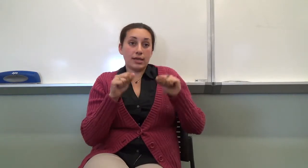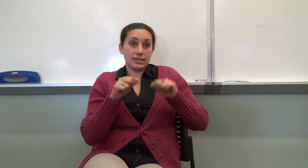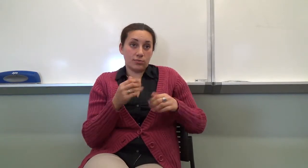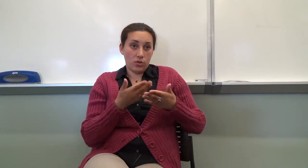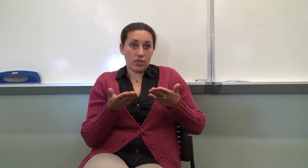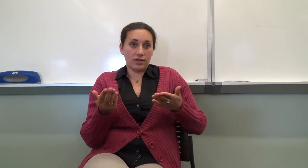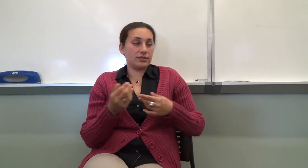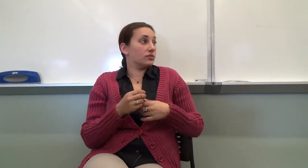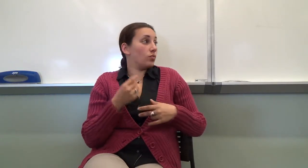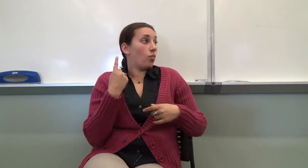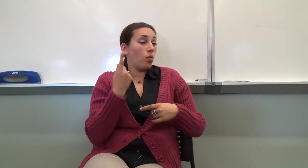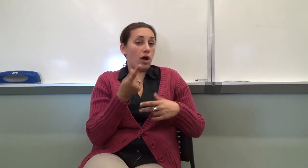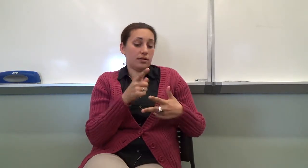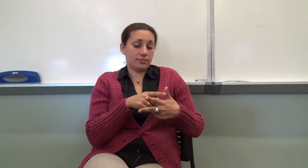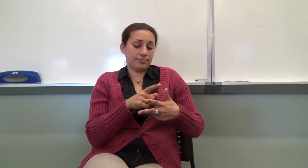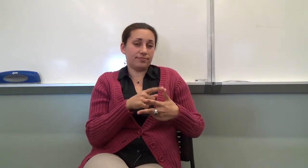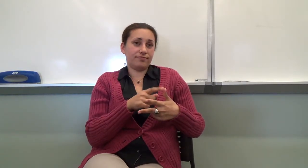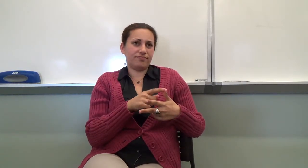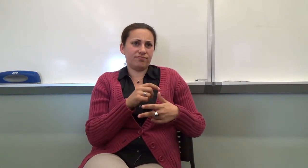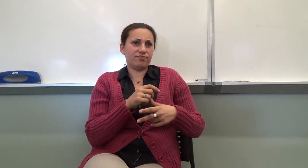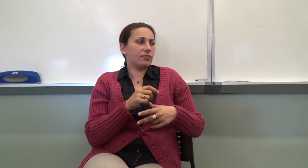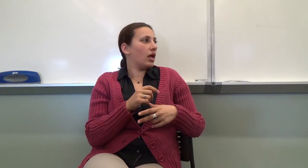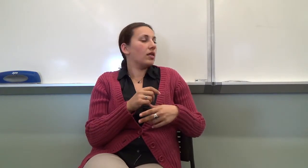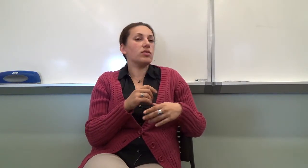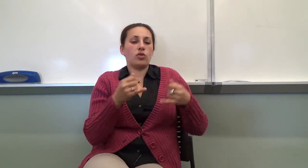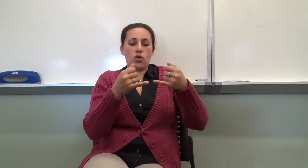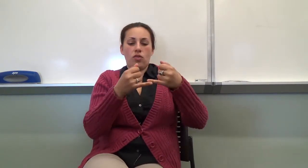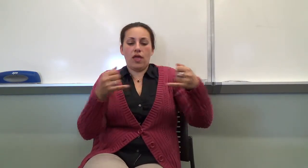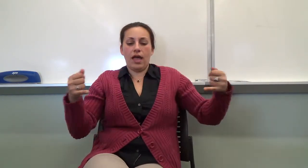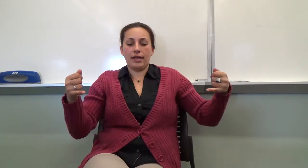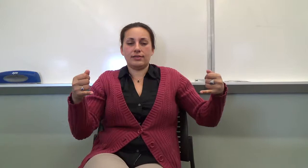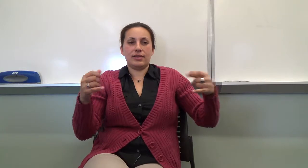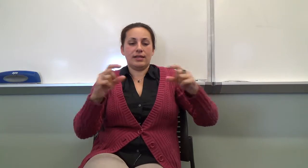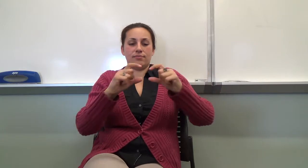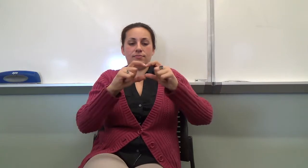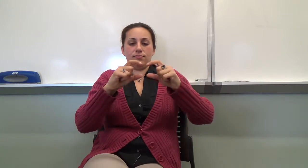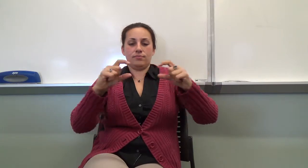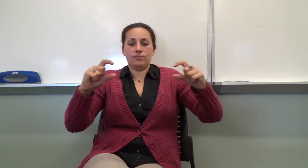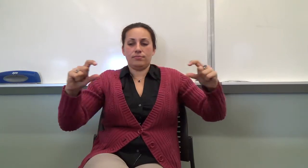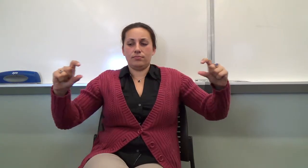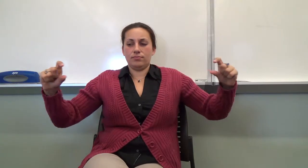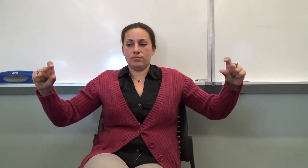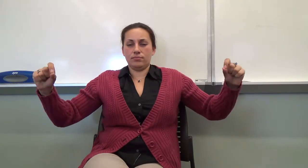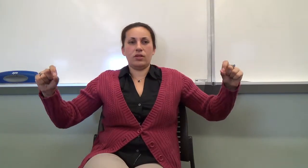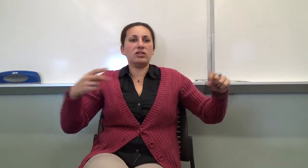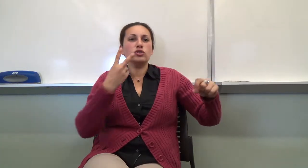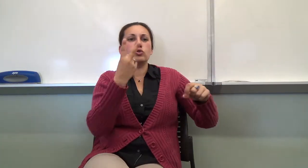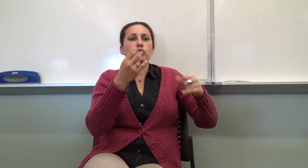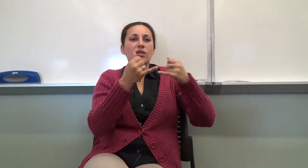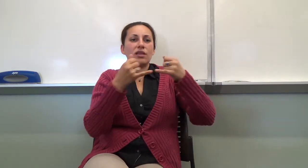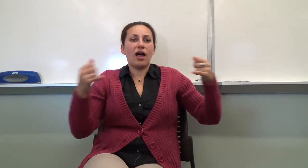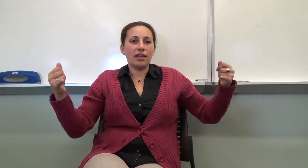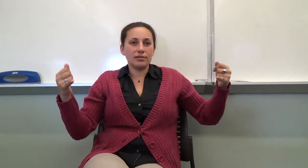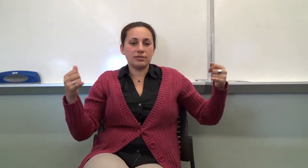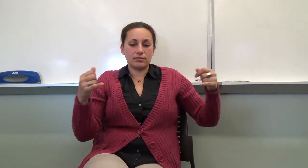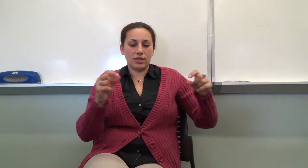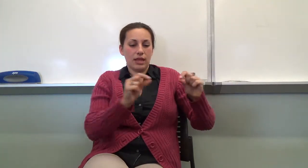they're actually not different lines, they lie on top of each other, which means they're the same line. That's the most boring case of all, and who